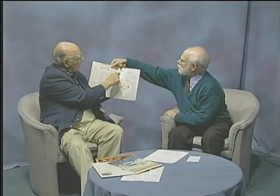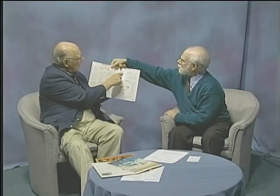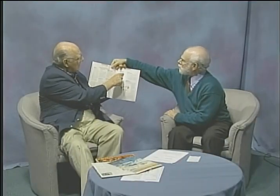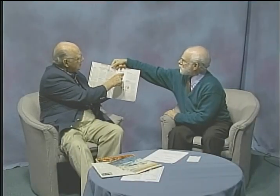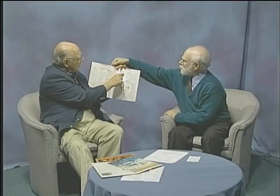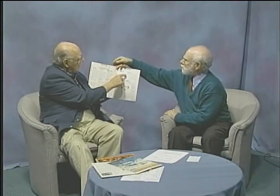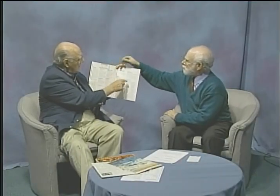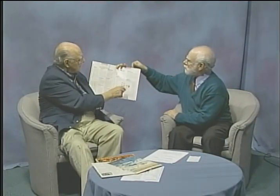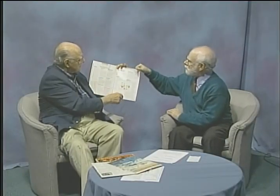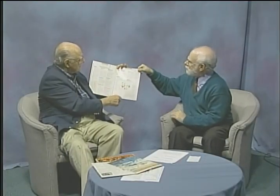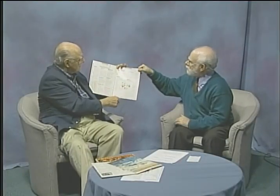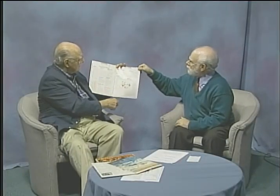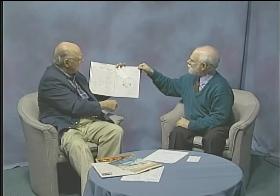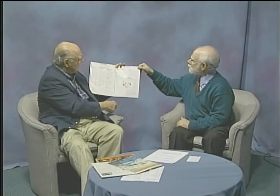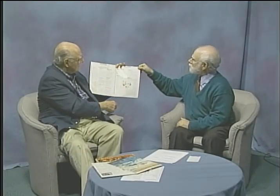Well, string lips.